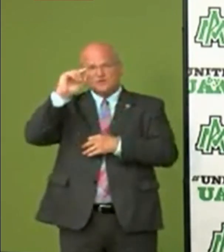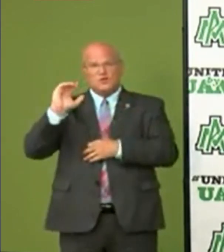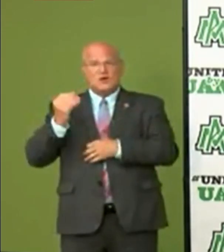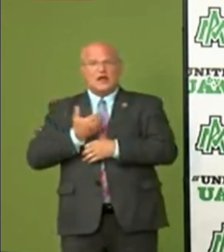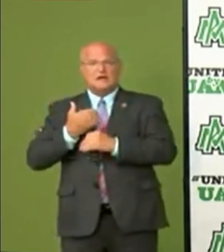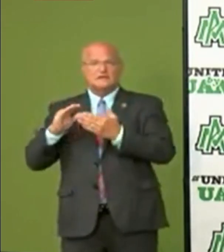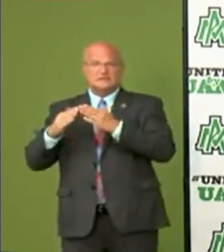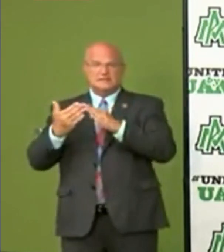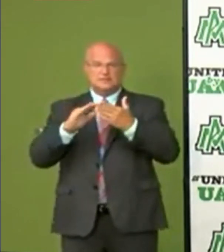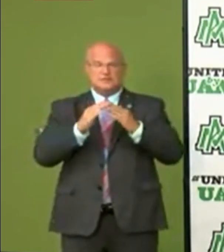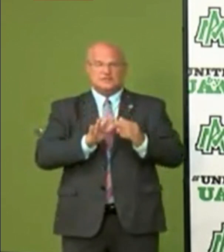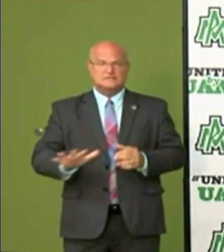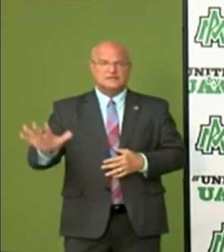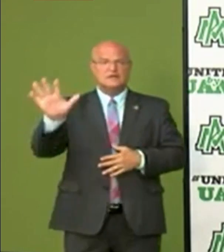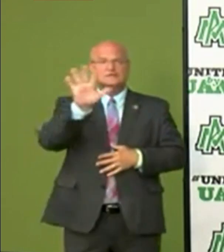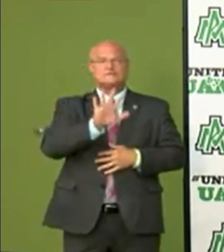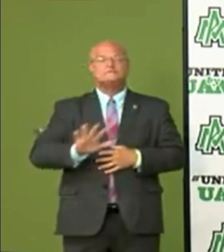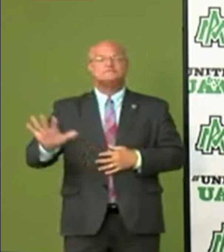our communities.